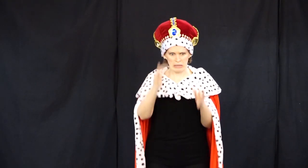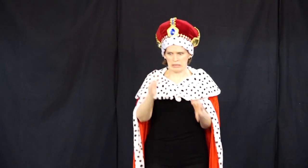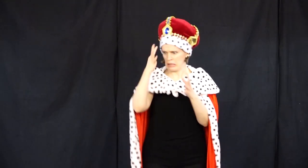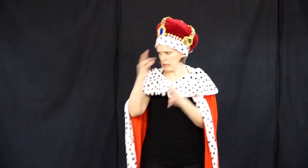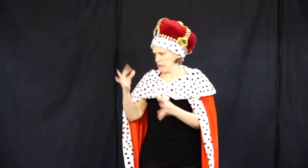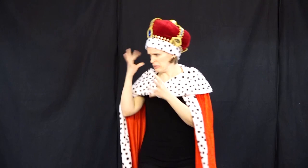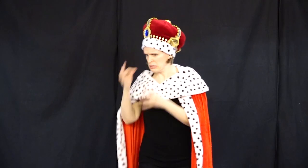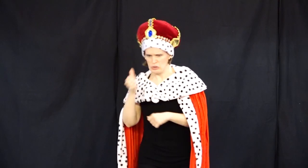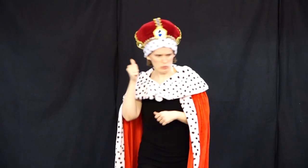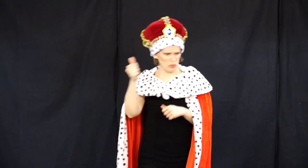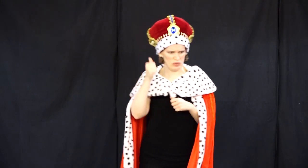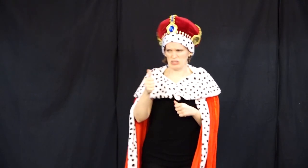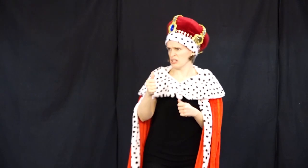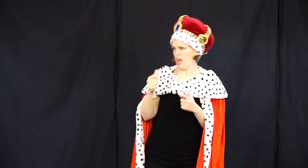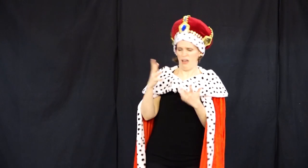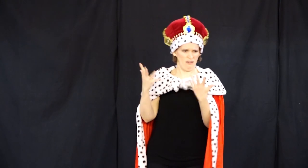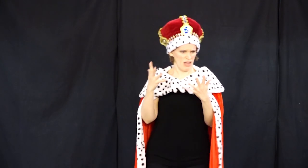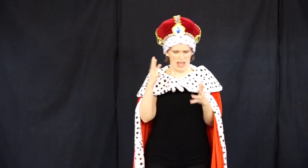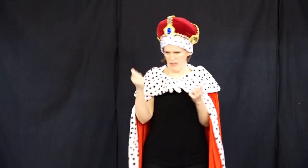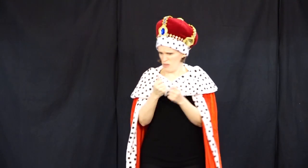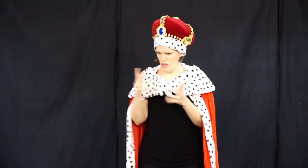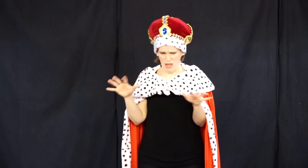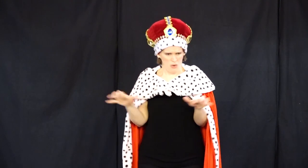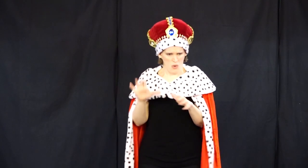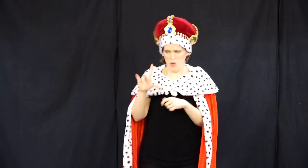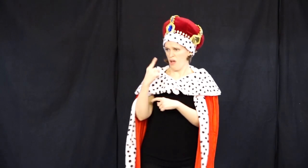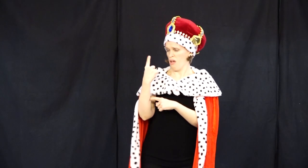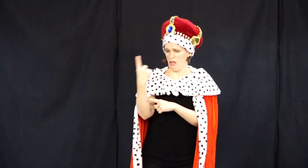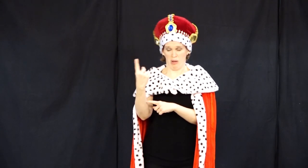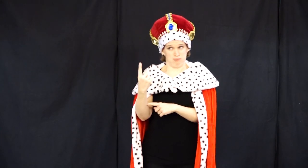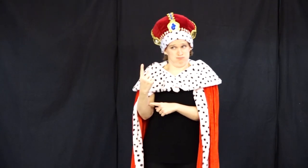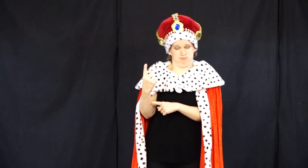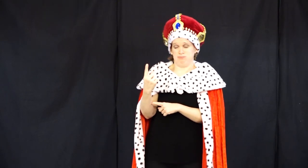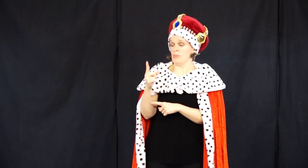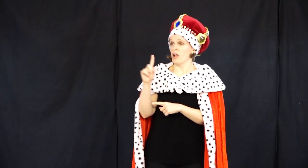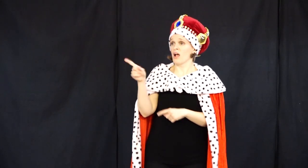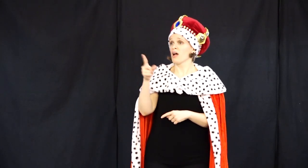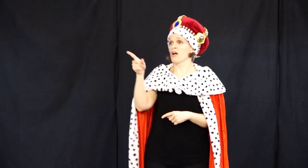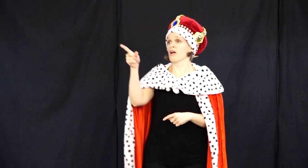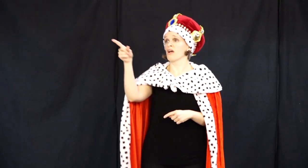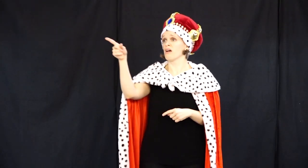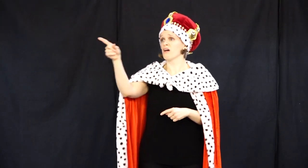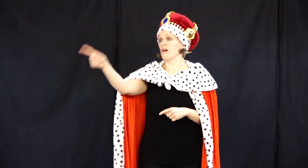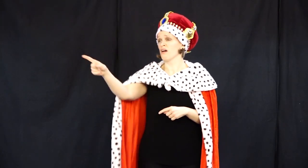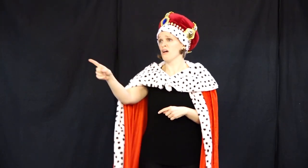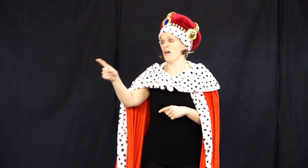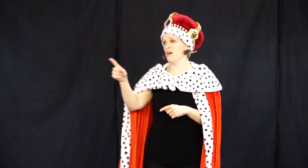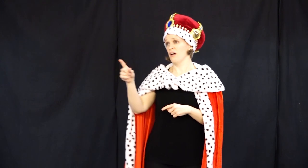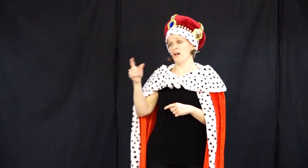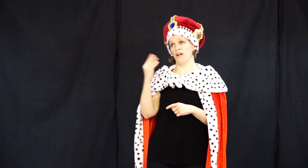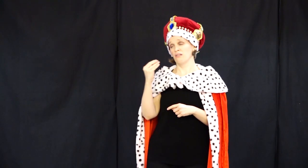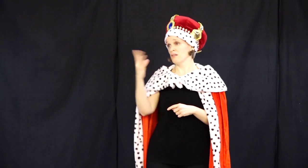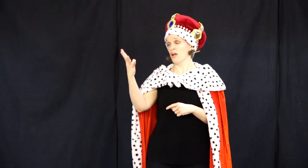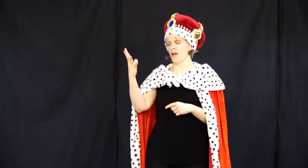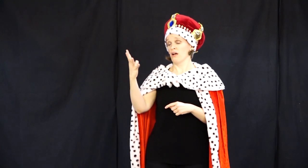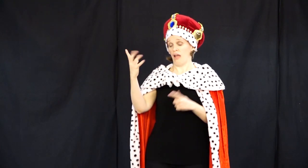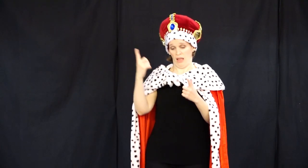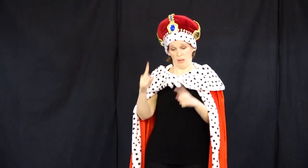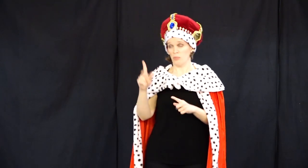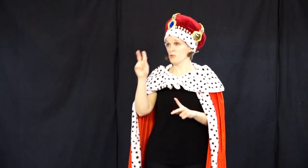your call. All alone across the sea. When your people